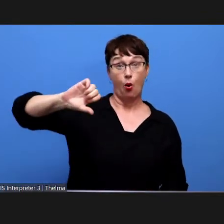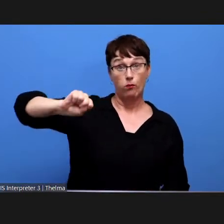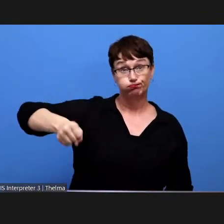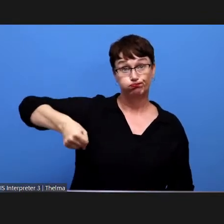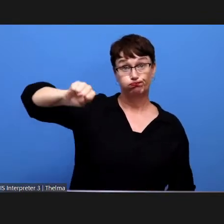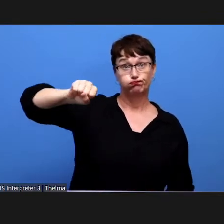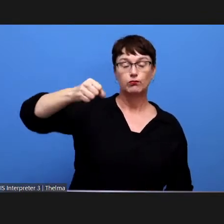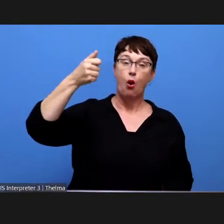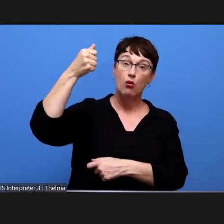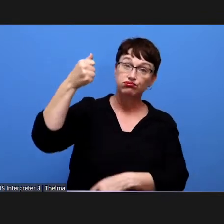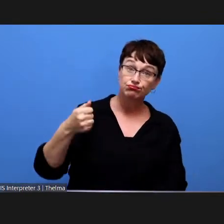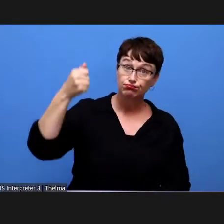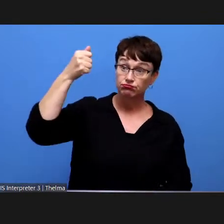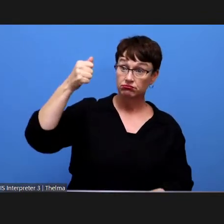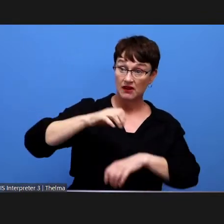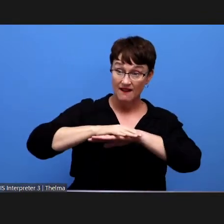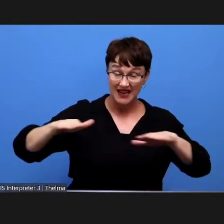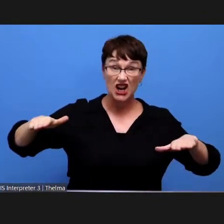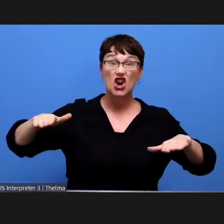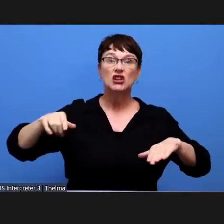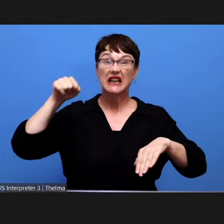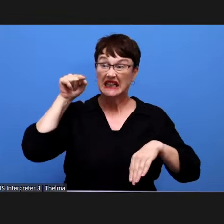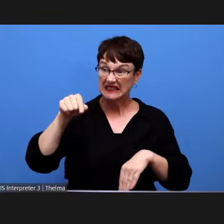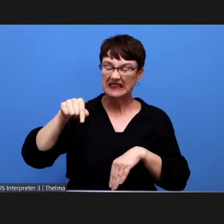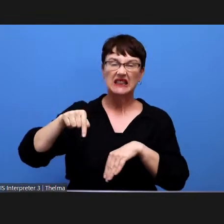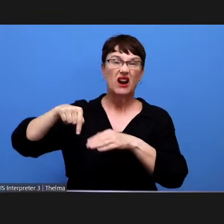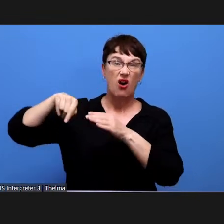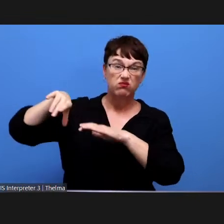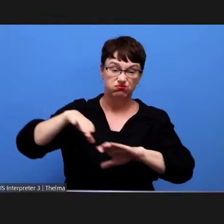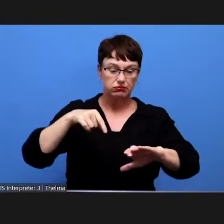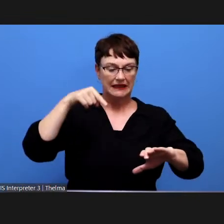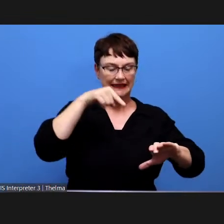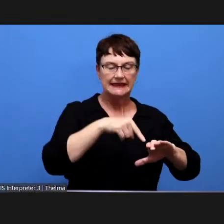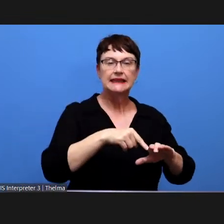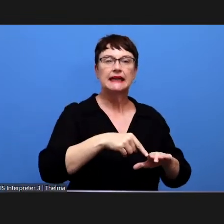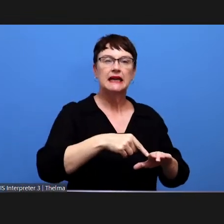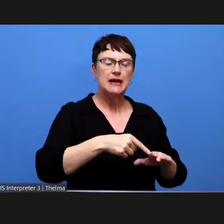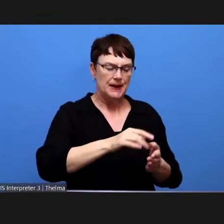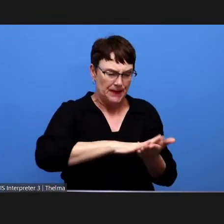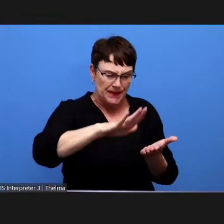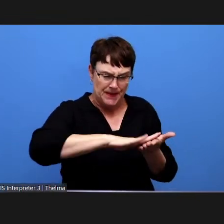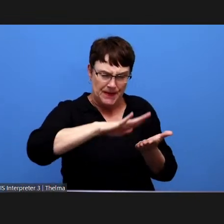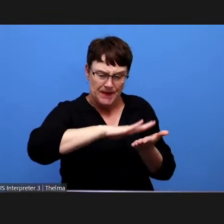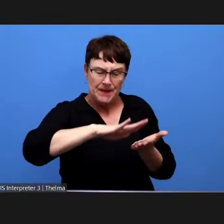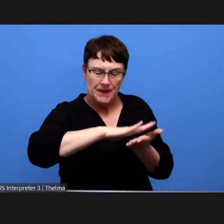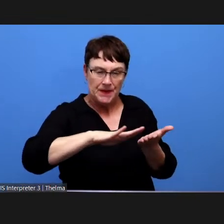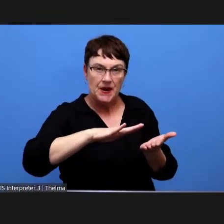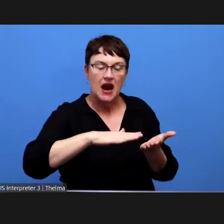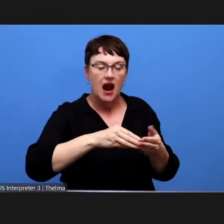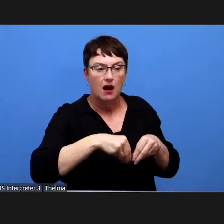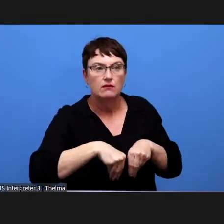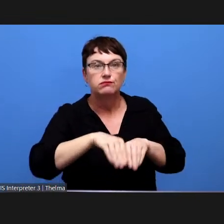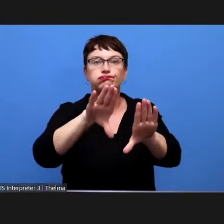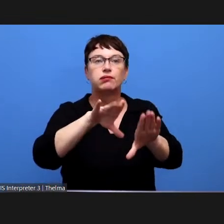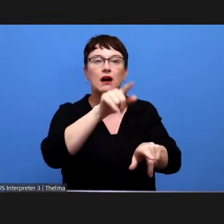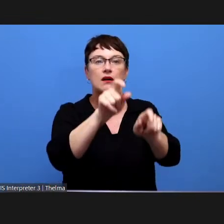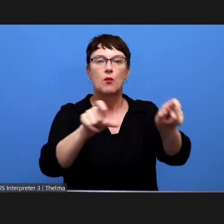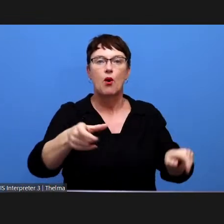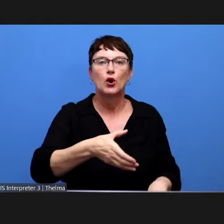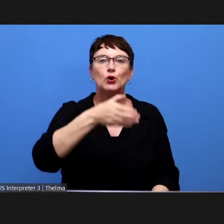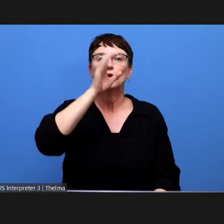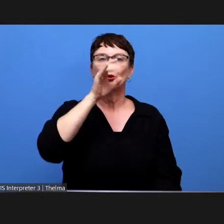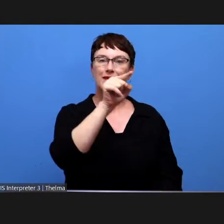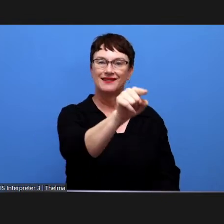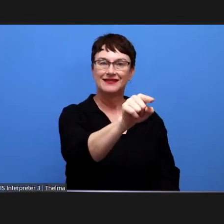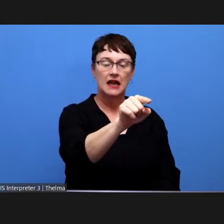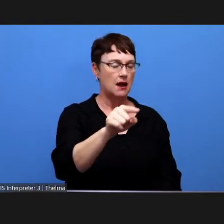small percentage, with only 2 countries in the continent doing it for more than 50% of the volume